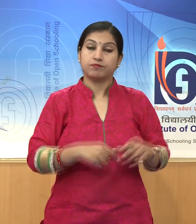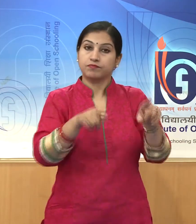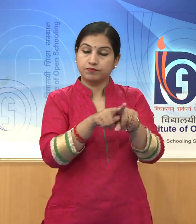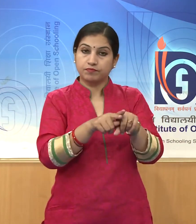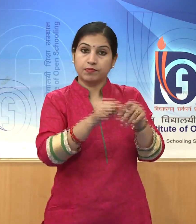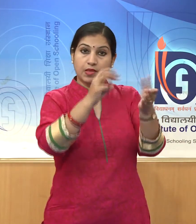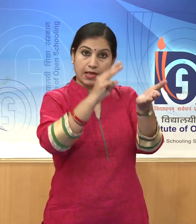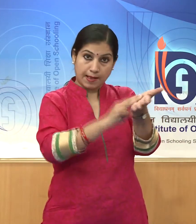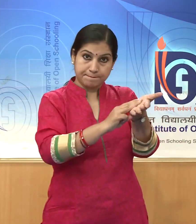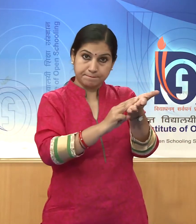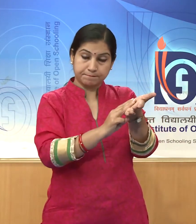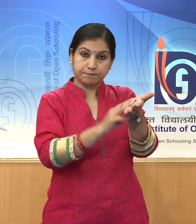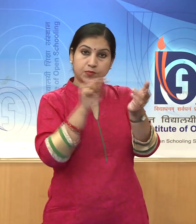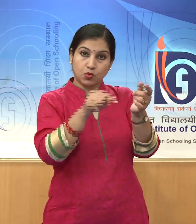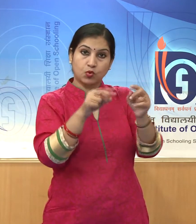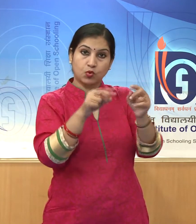M. F. Hussain,